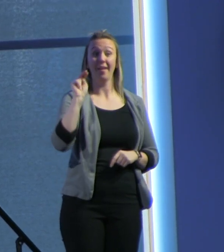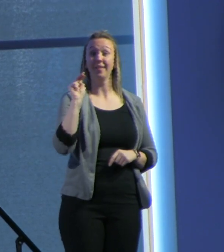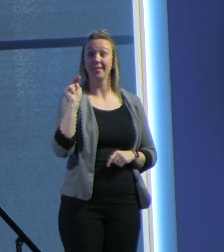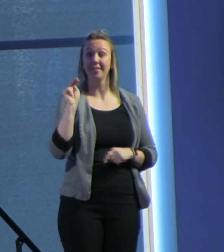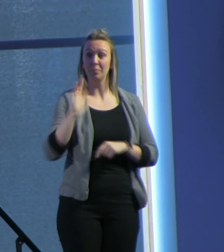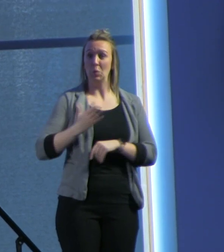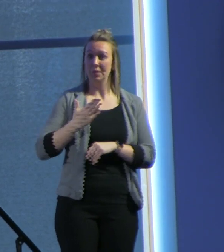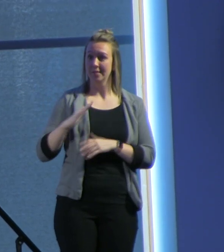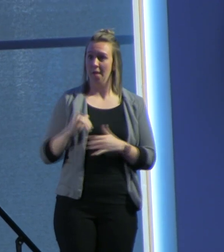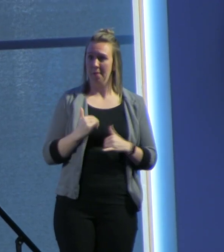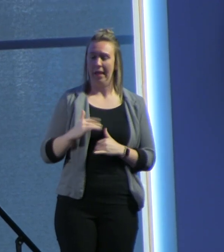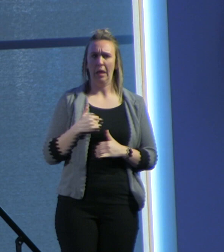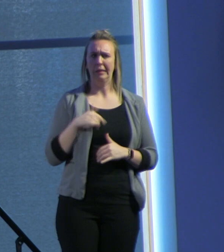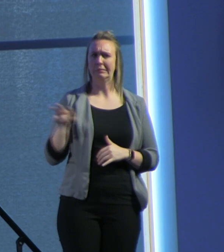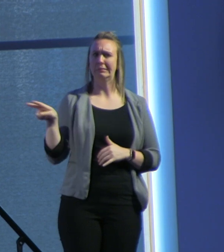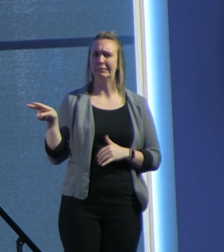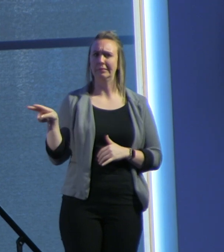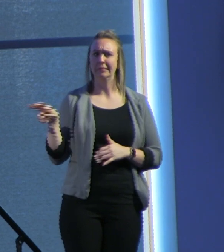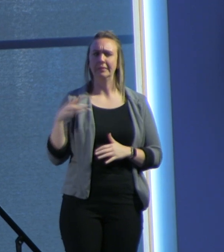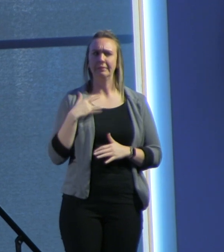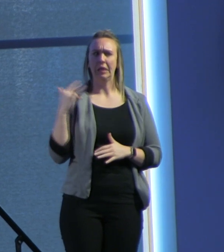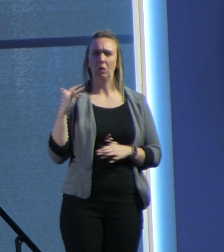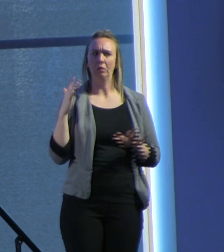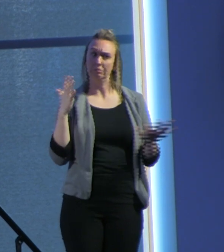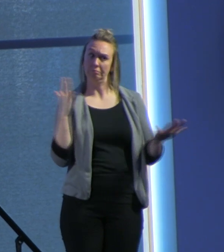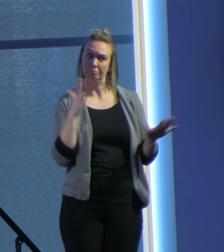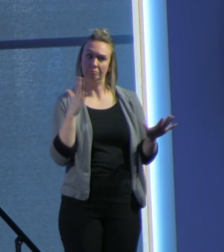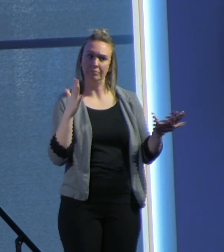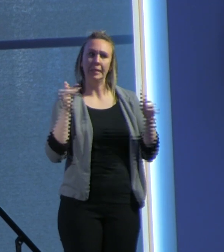Yeah, it sounds a little bit too close to maybe a dental